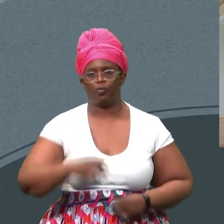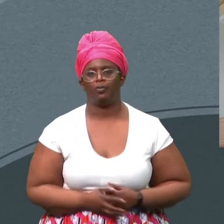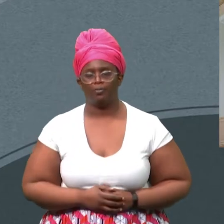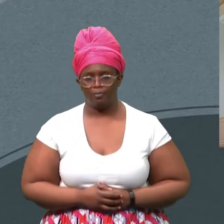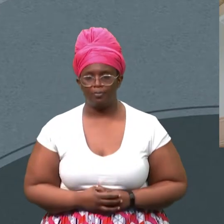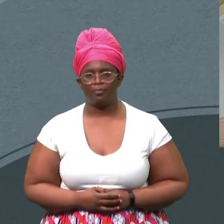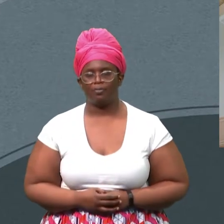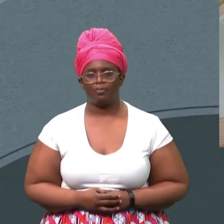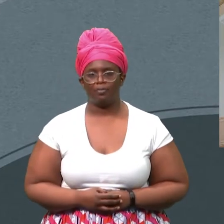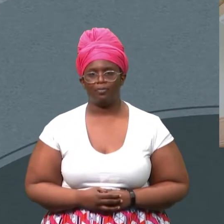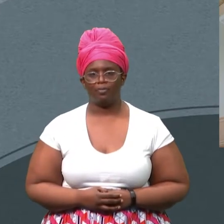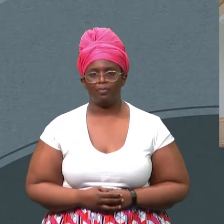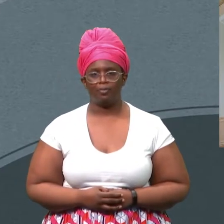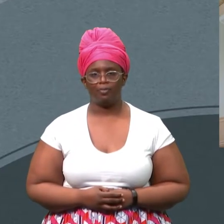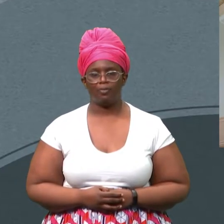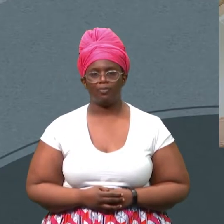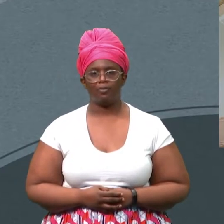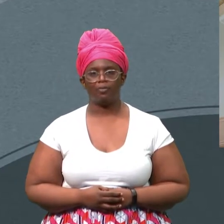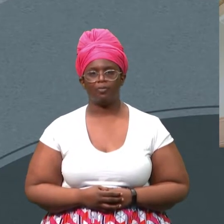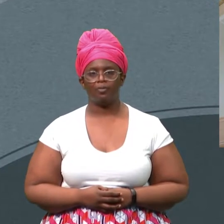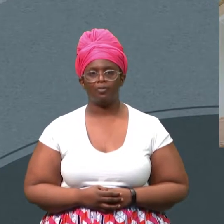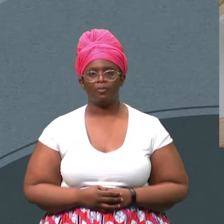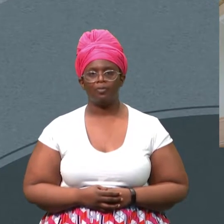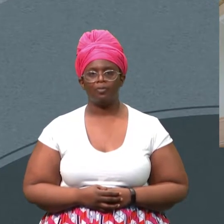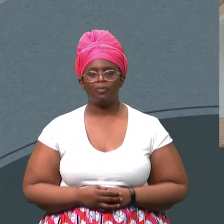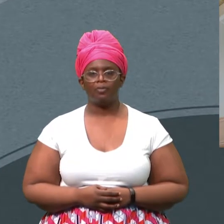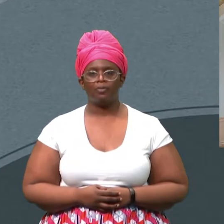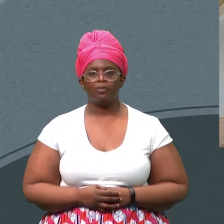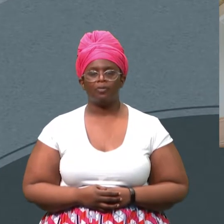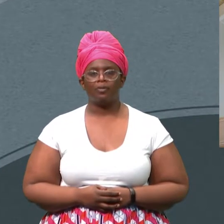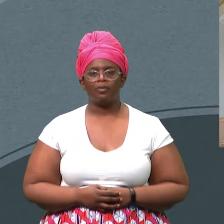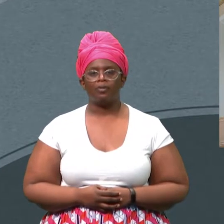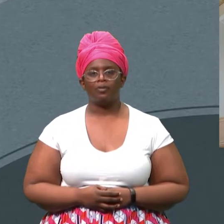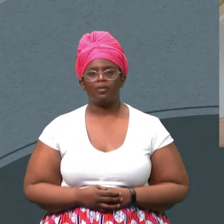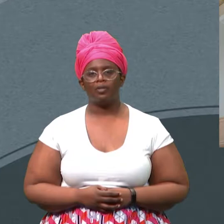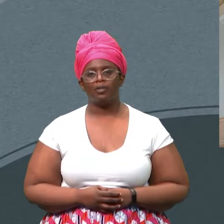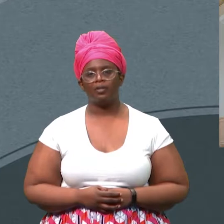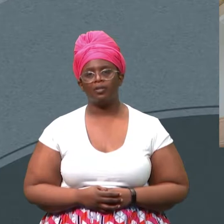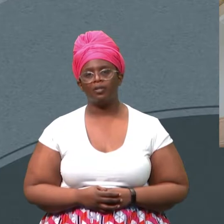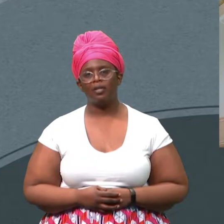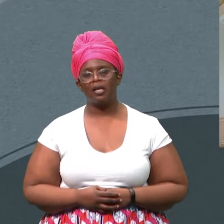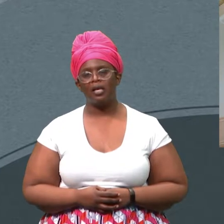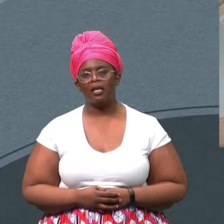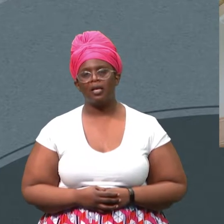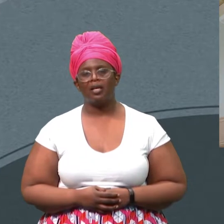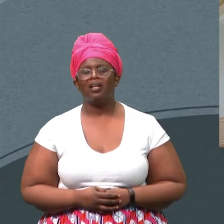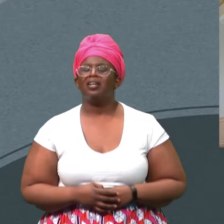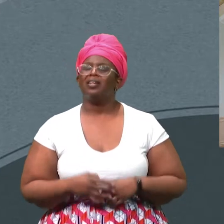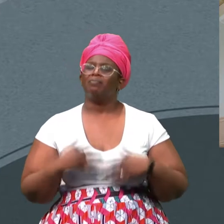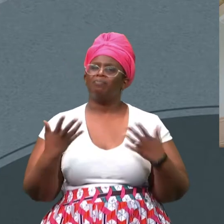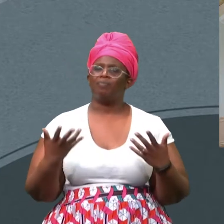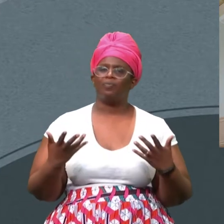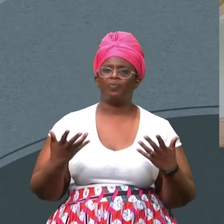something real quick? Part of the reason folk can't celebrate you. See,